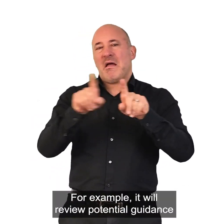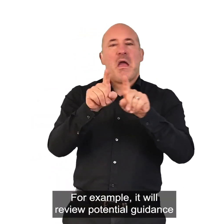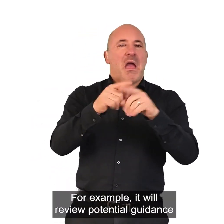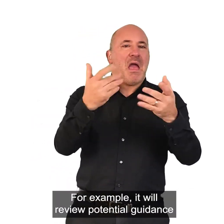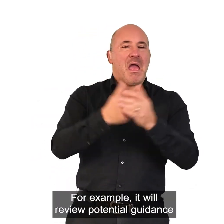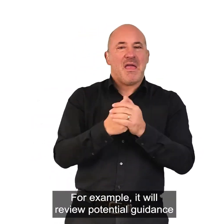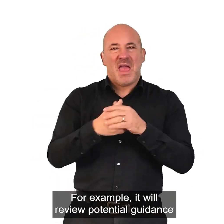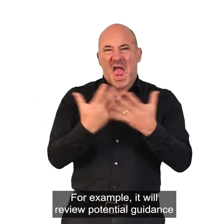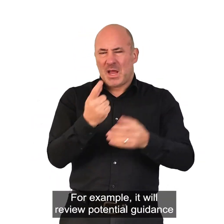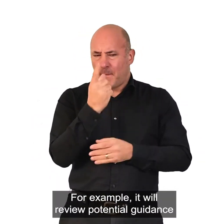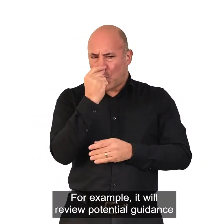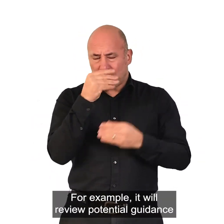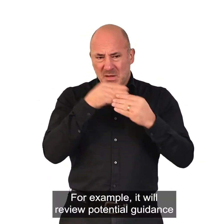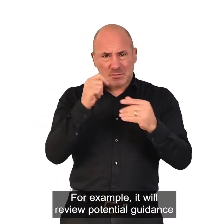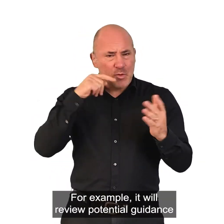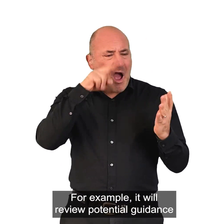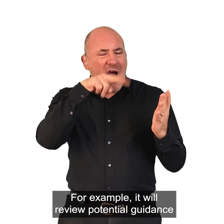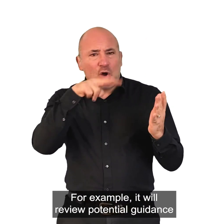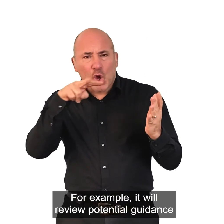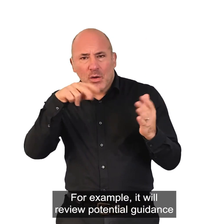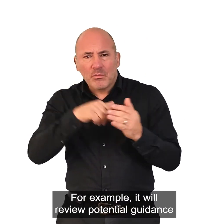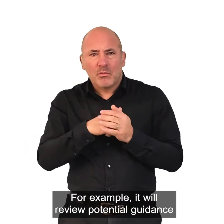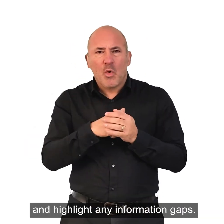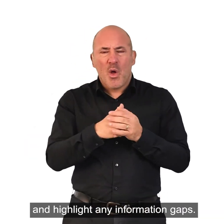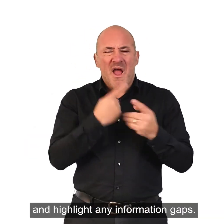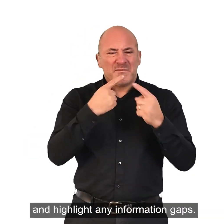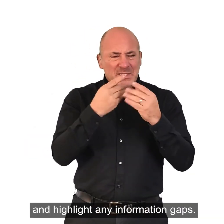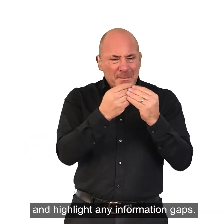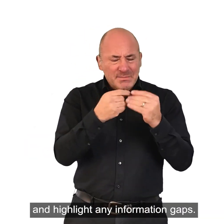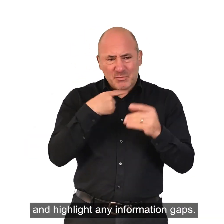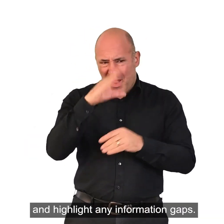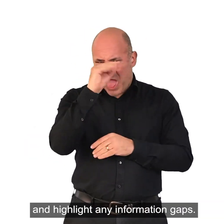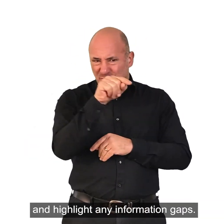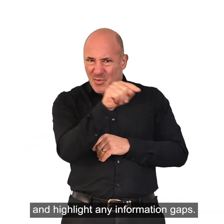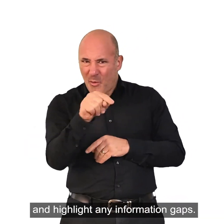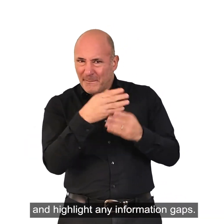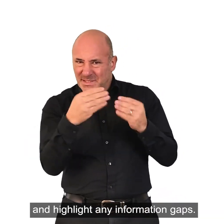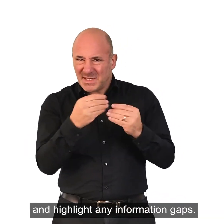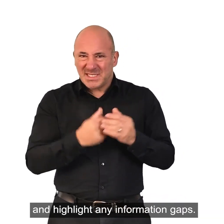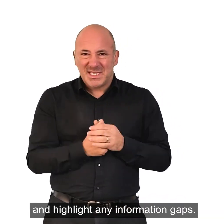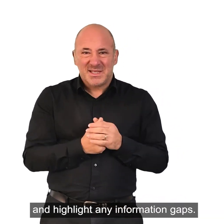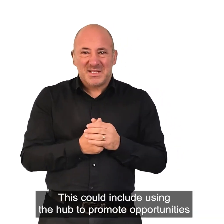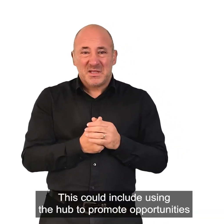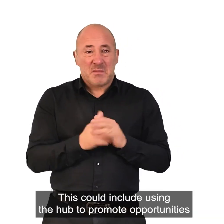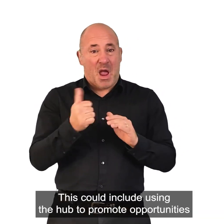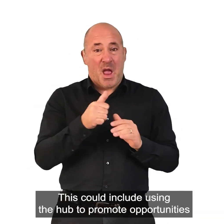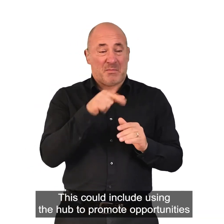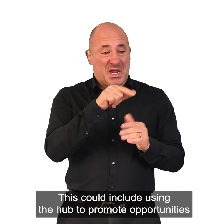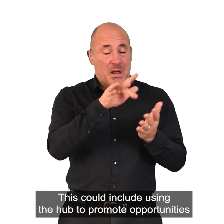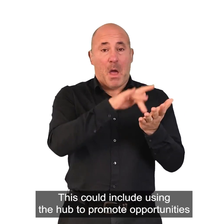example, it will review potential guidance and highlight any information gaps. This could include using